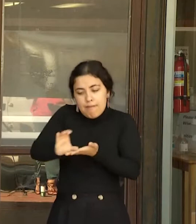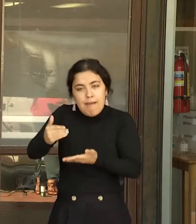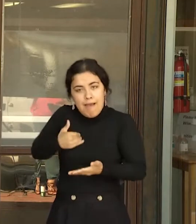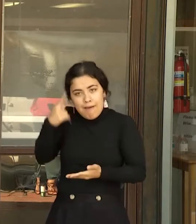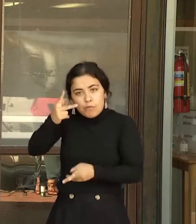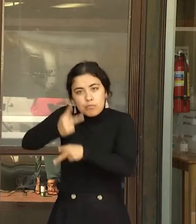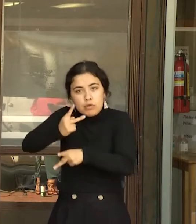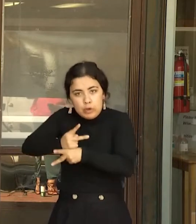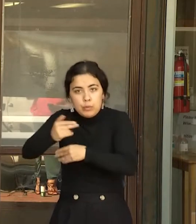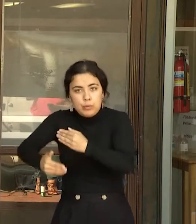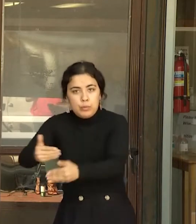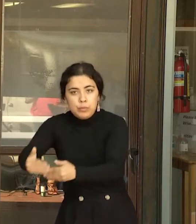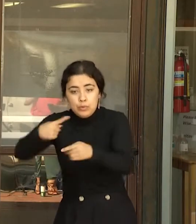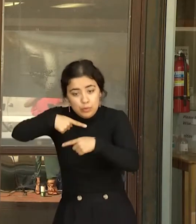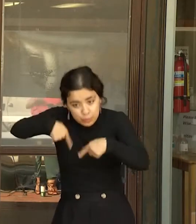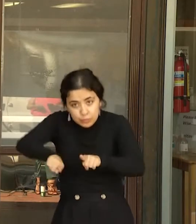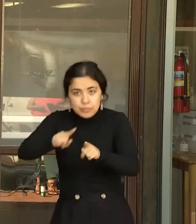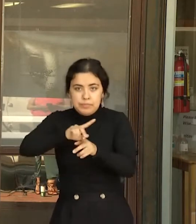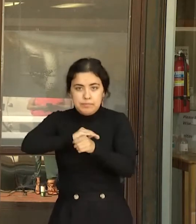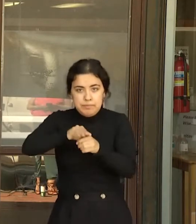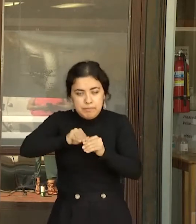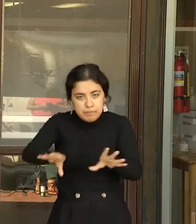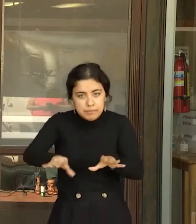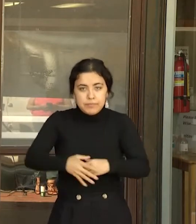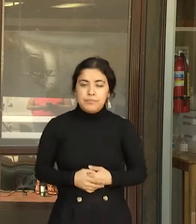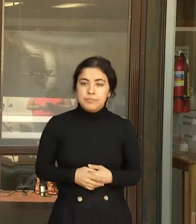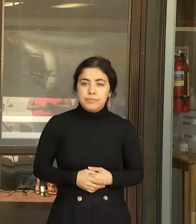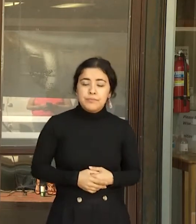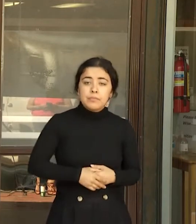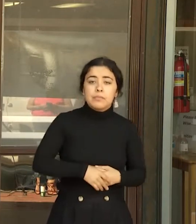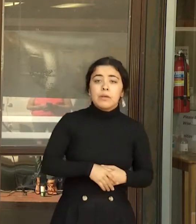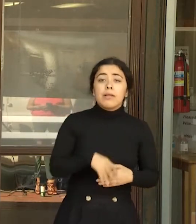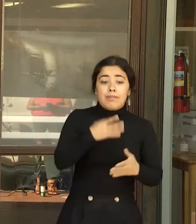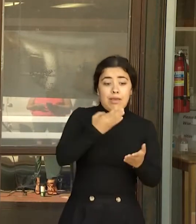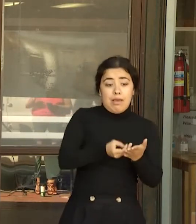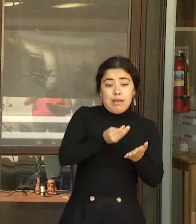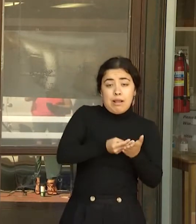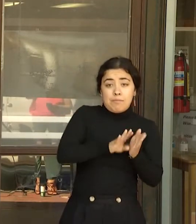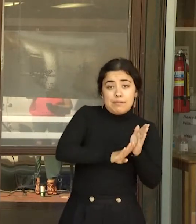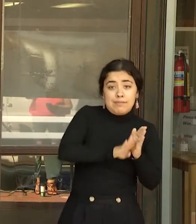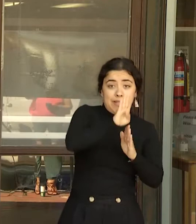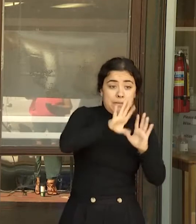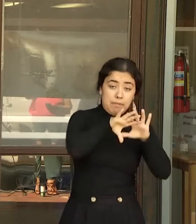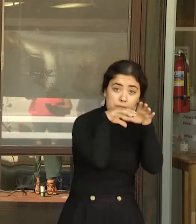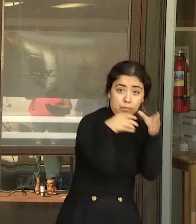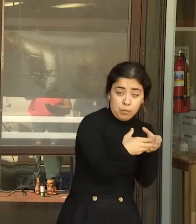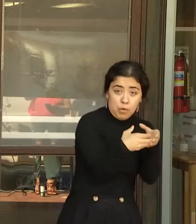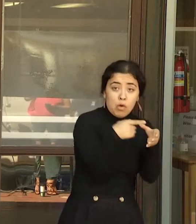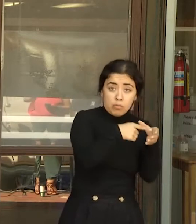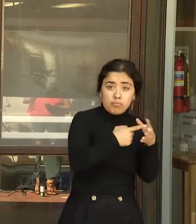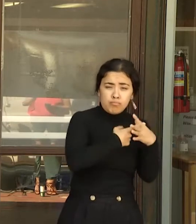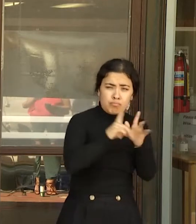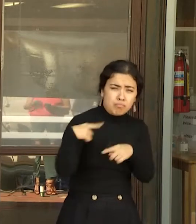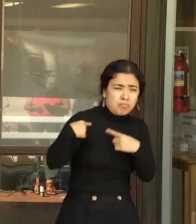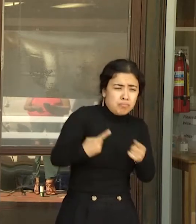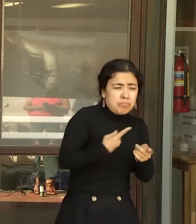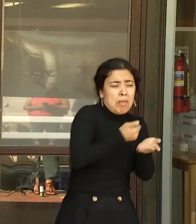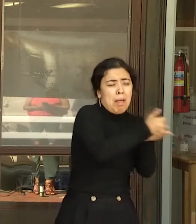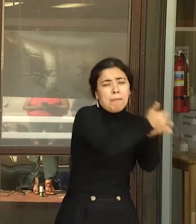Bureau of Economic Development has supported business and workforce development ever since my administration created the department in